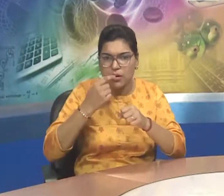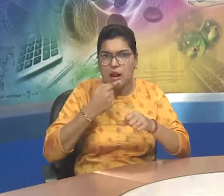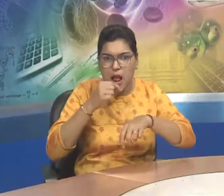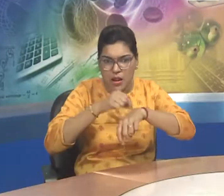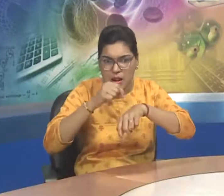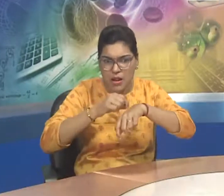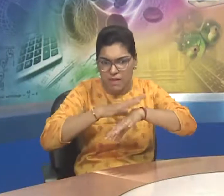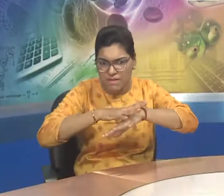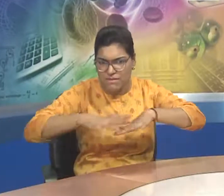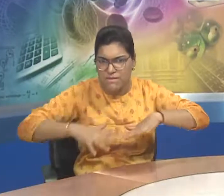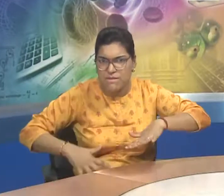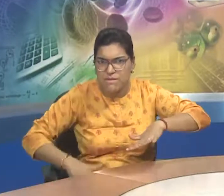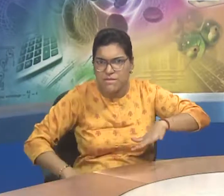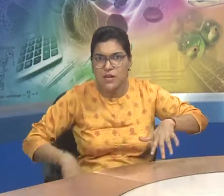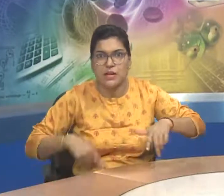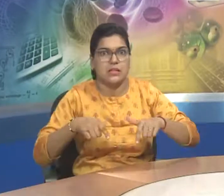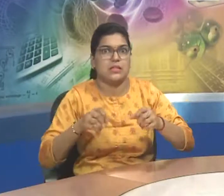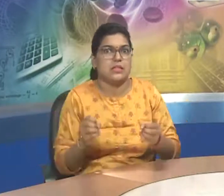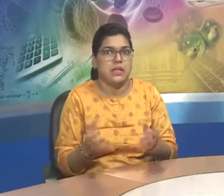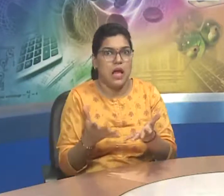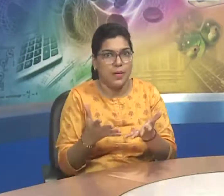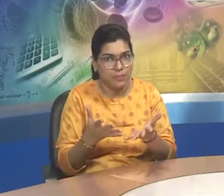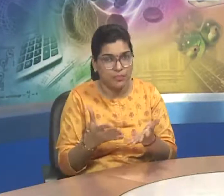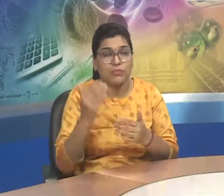Fifth is ill with